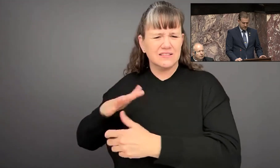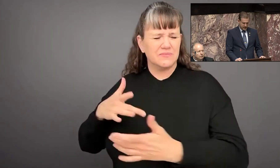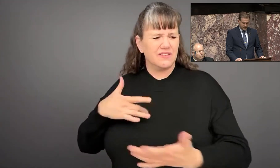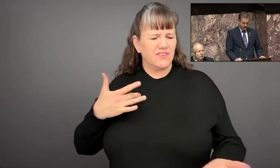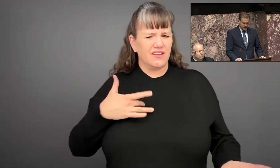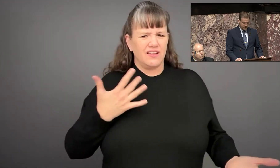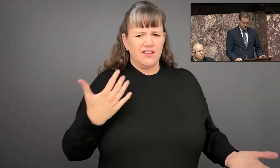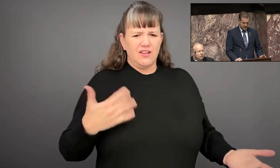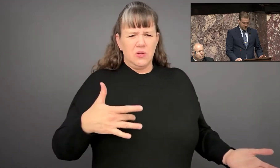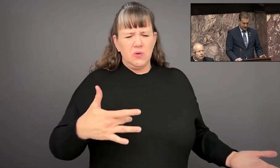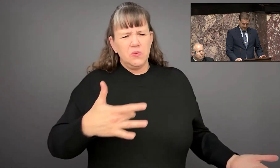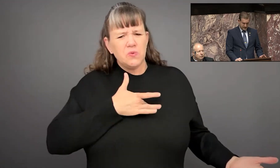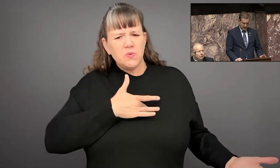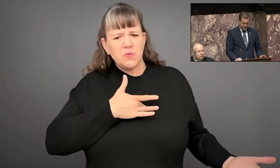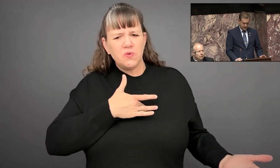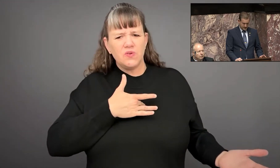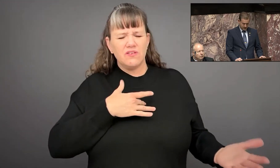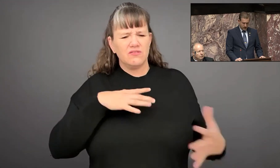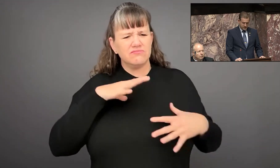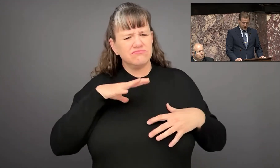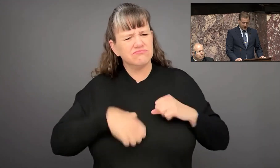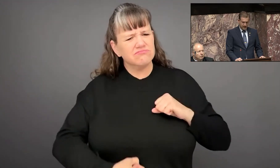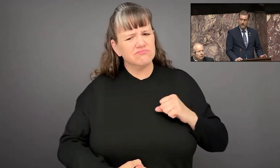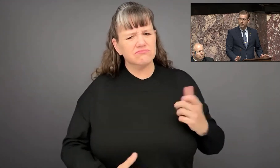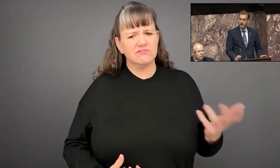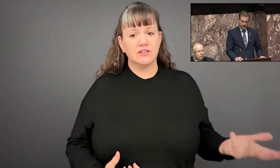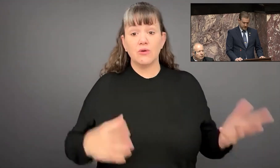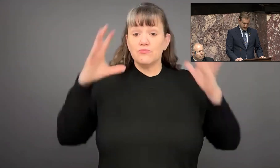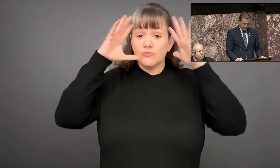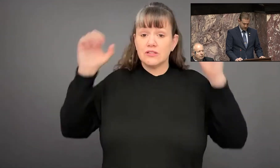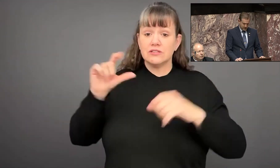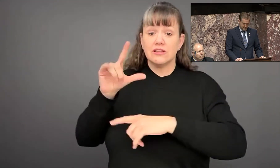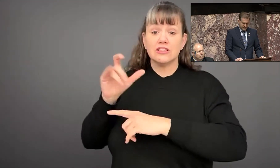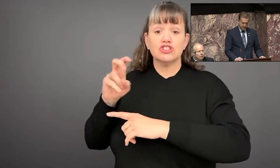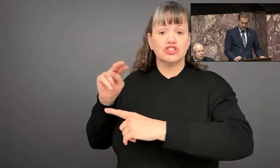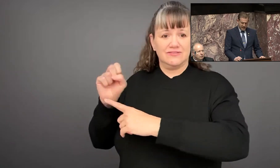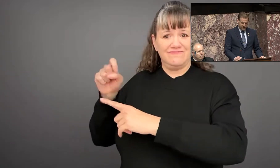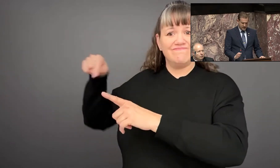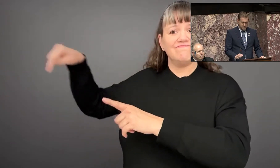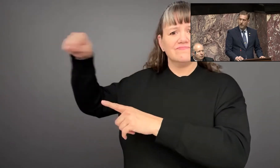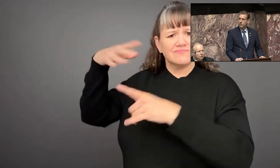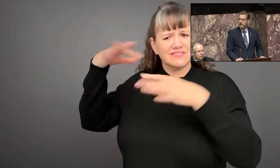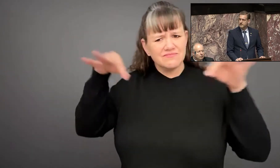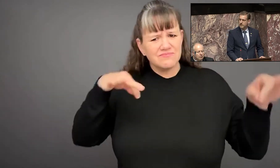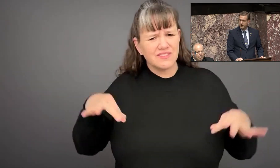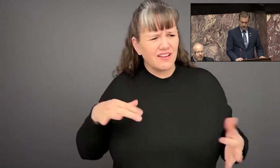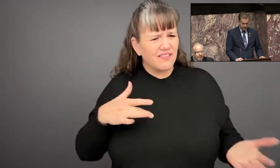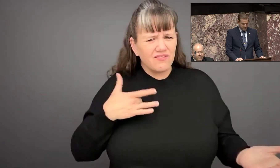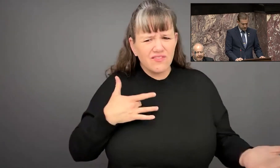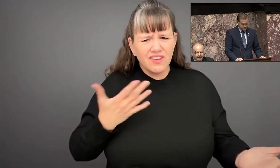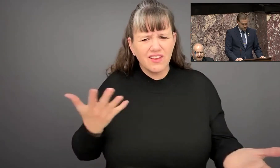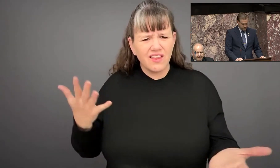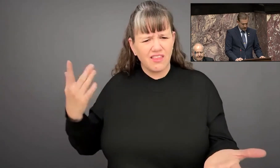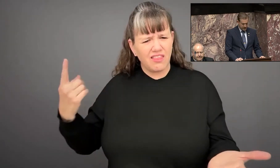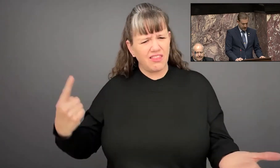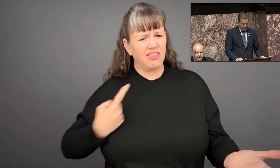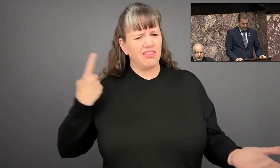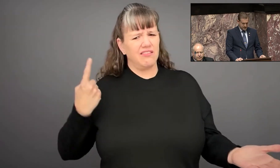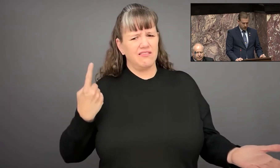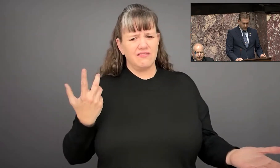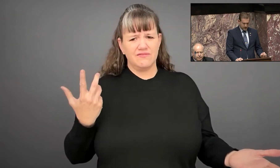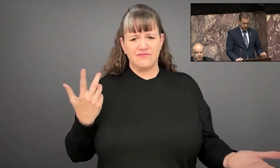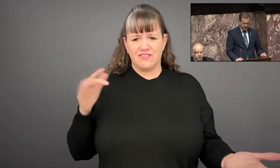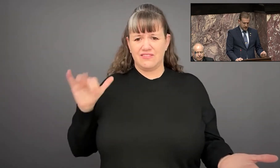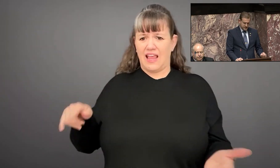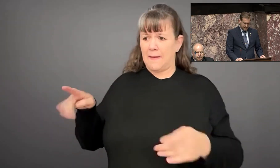expressed the pain that this act has caused, saying it really hurts. This type of behavior has no place in our community. It